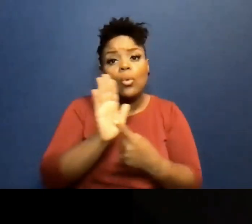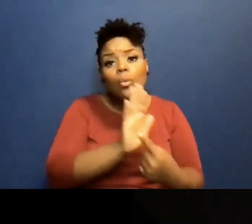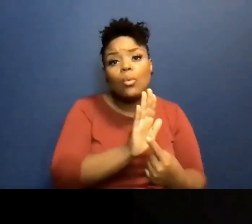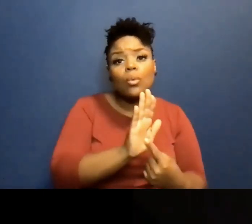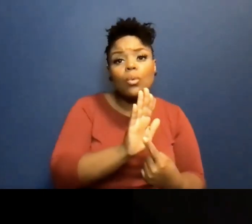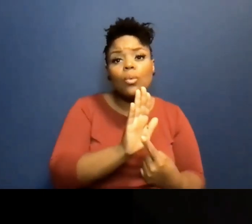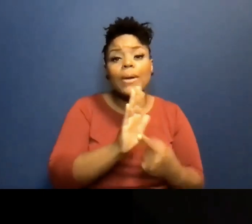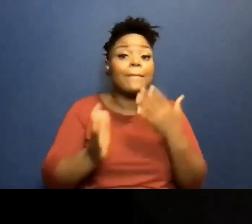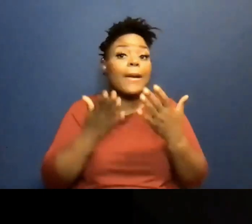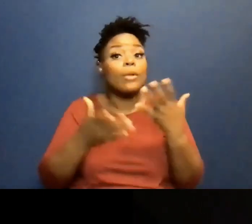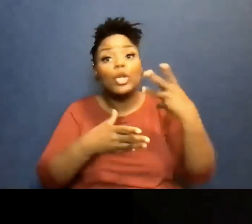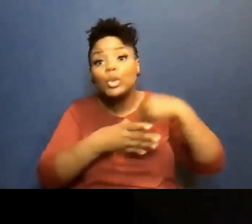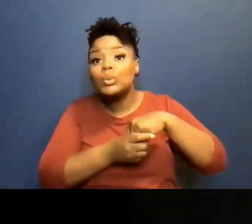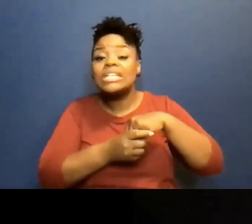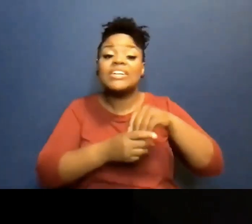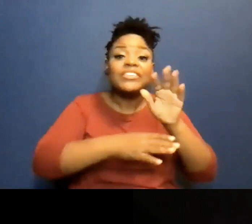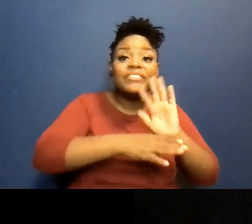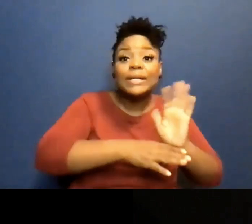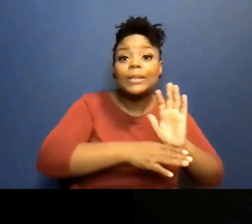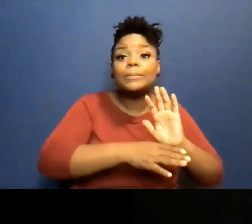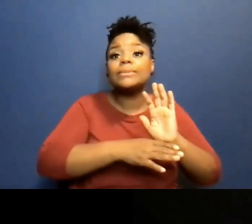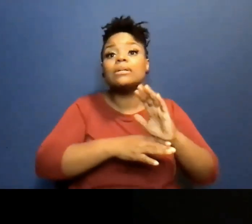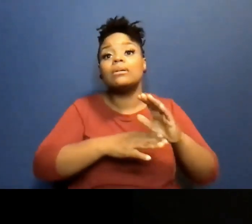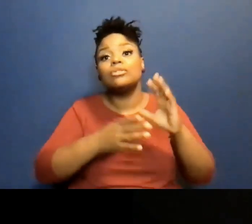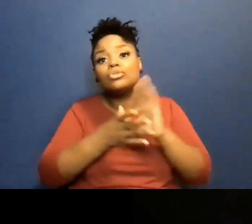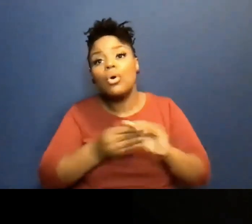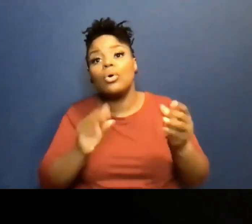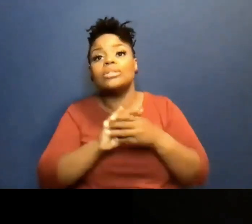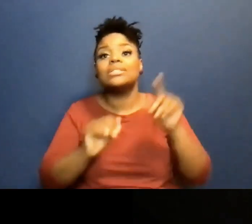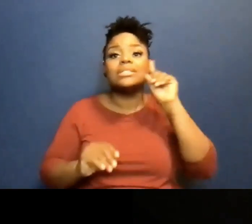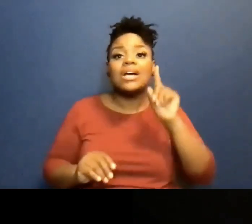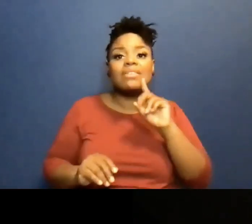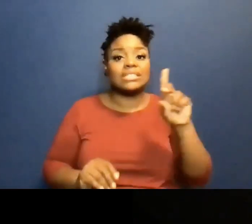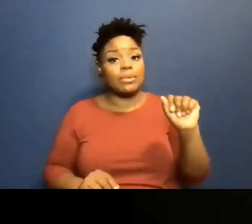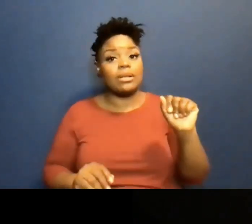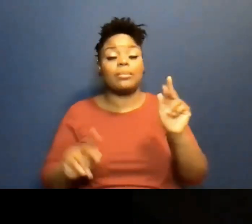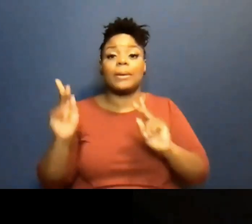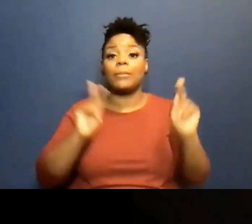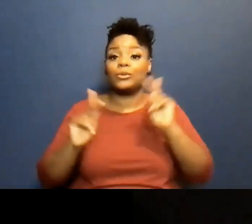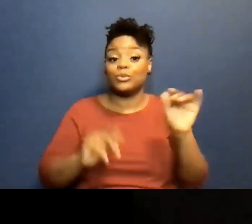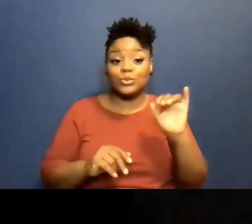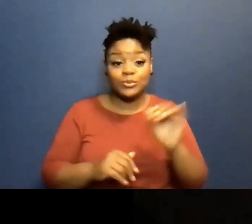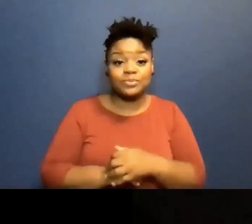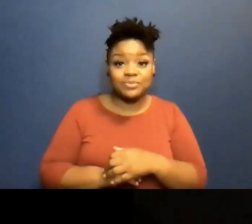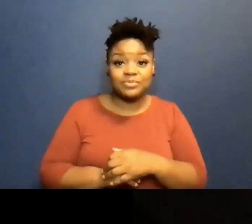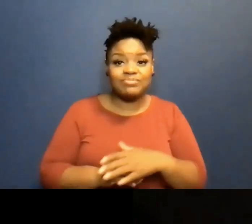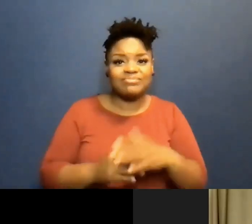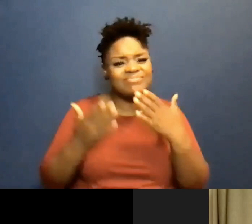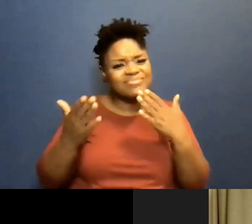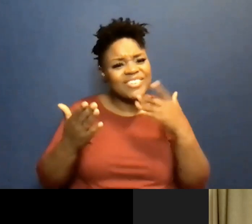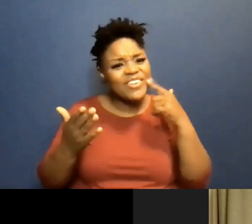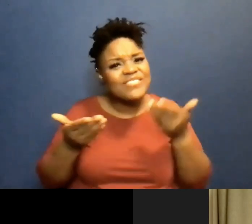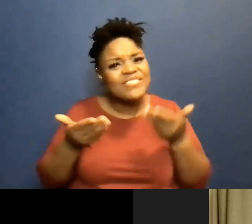make their cinemas more accessible. Pleasure to be here, and I look forward to your questions. Dae, thanks very much. All right. Thanks